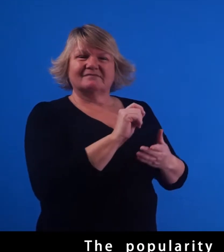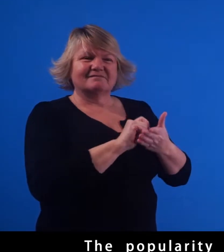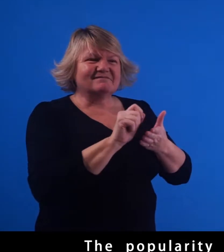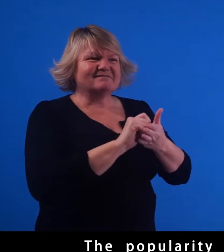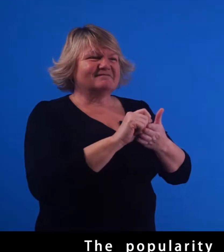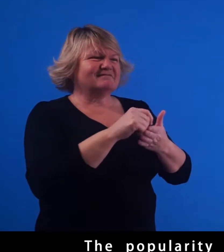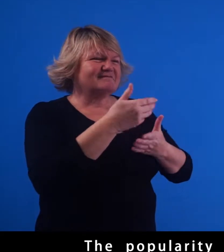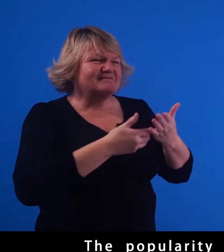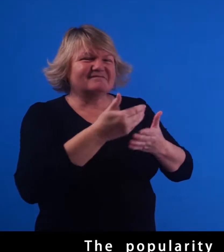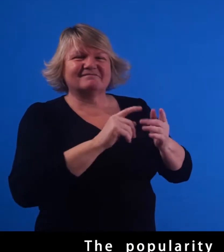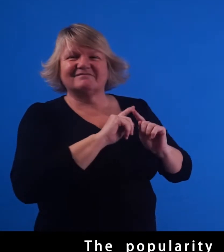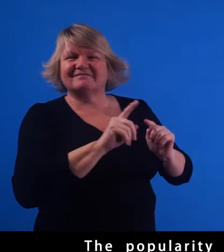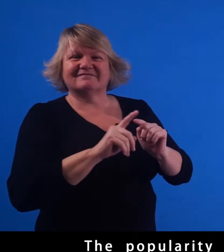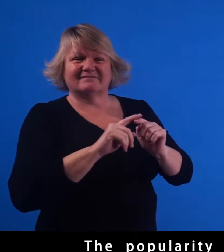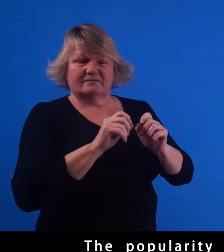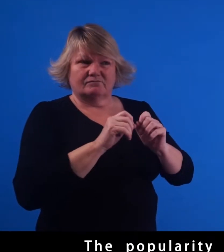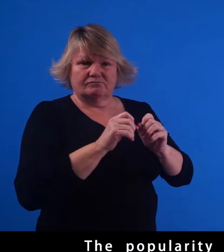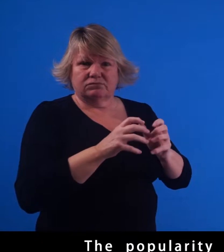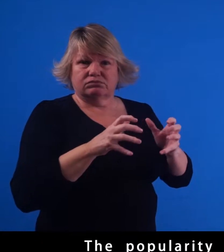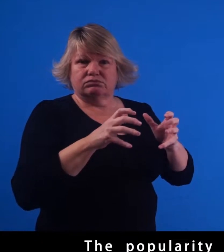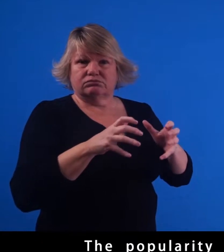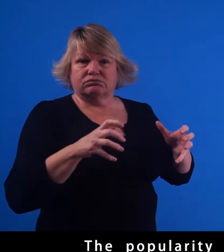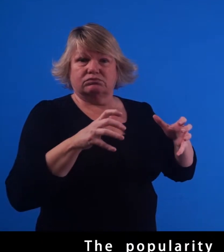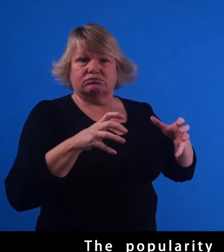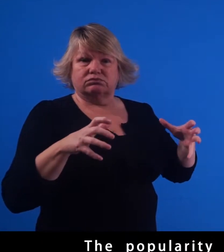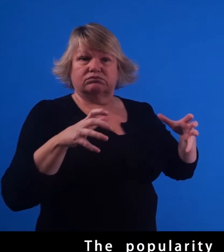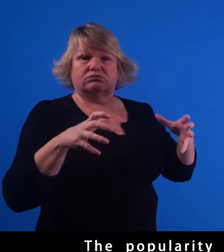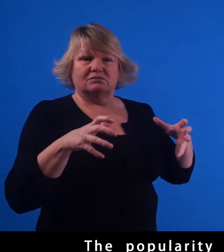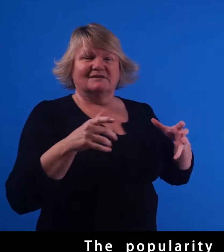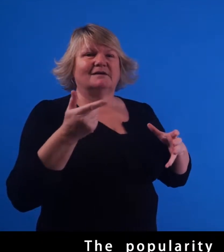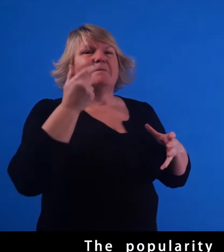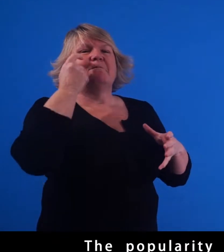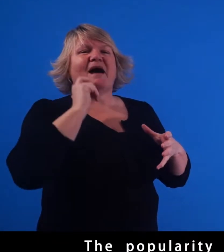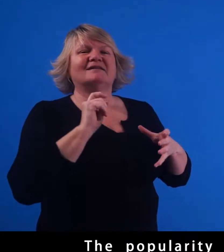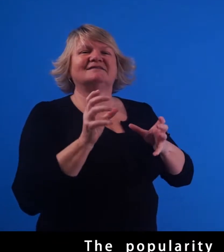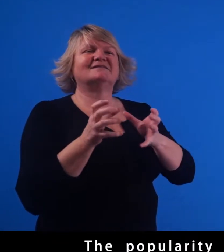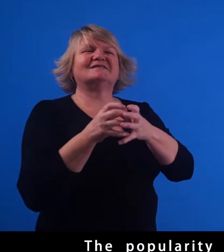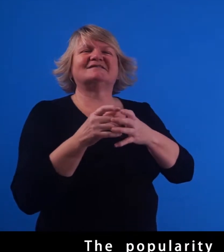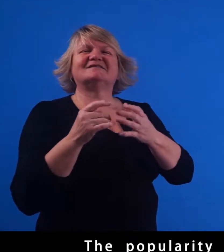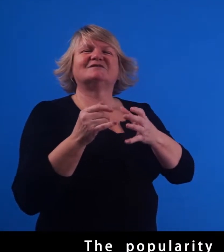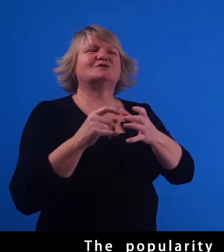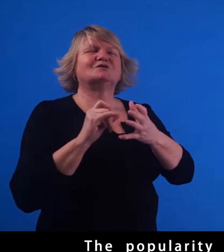The popularity of his works grew, and Burns societies formed throughout Scotland.